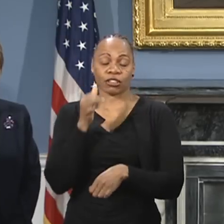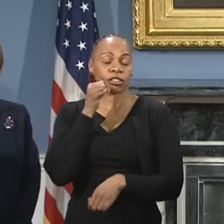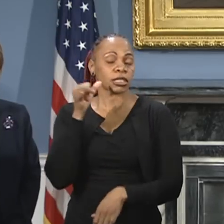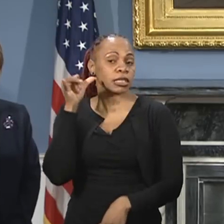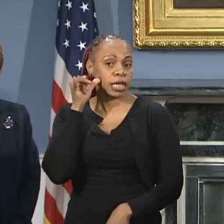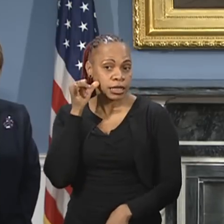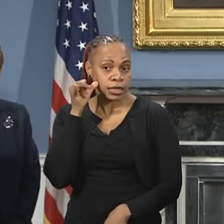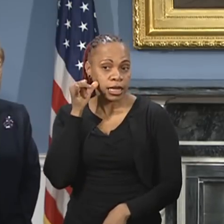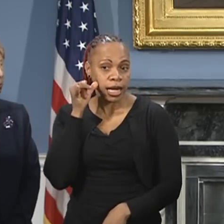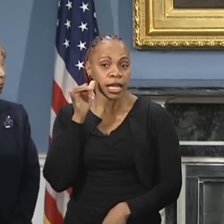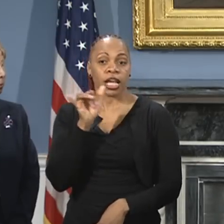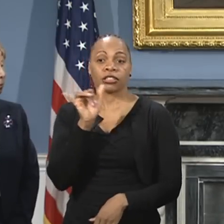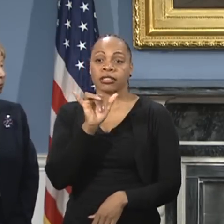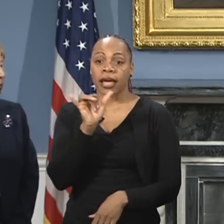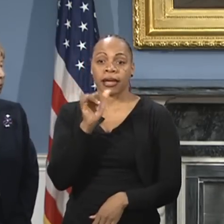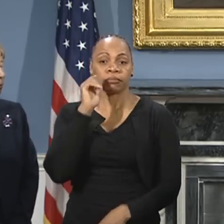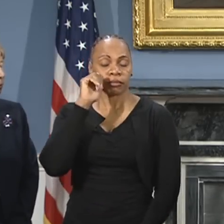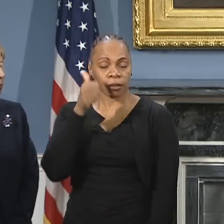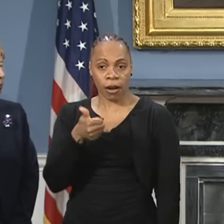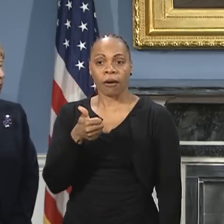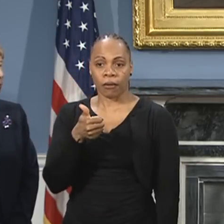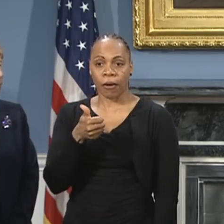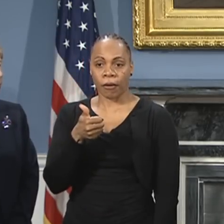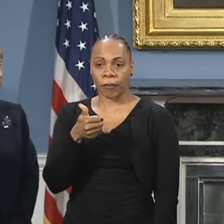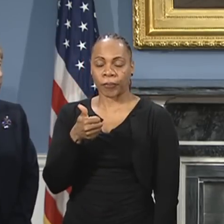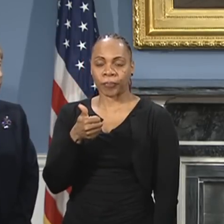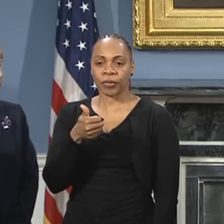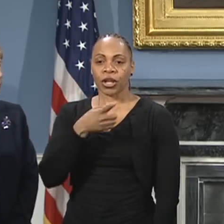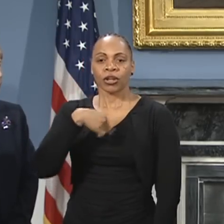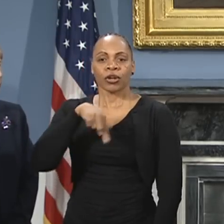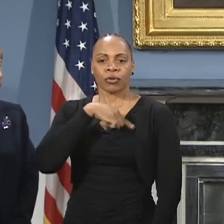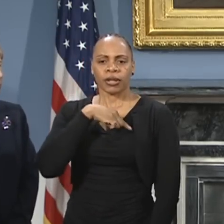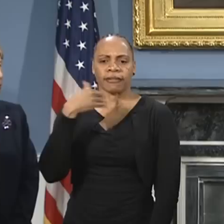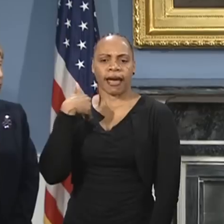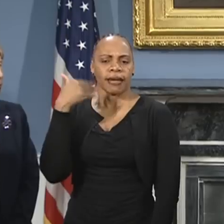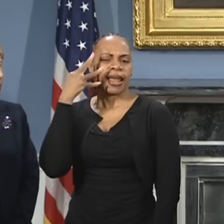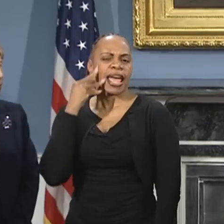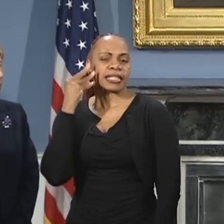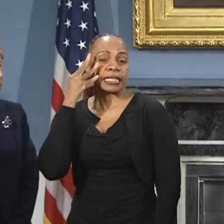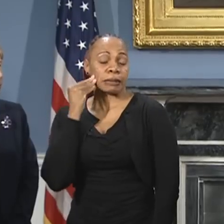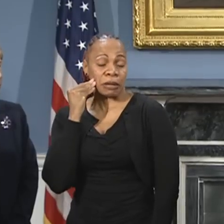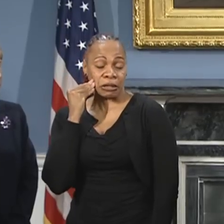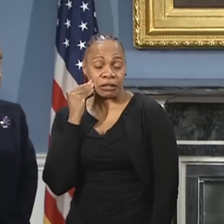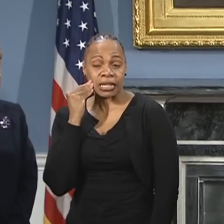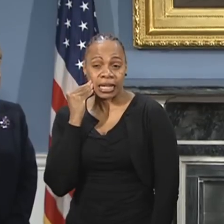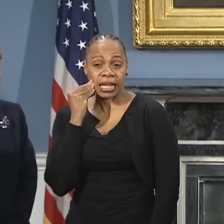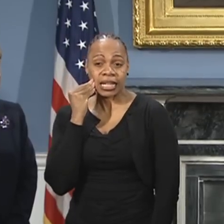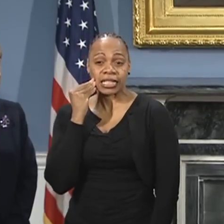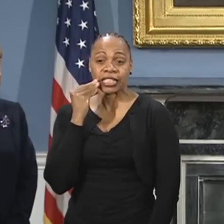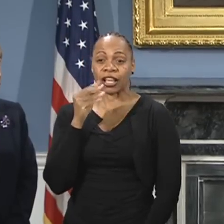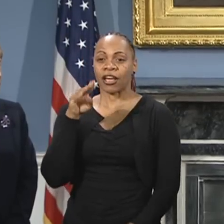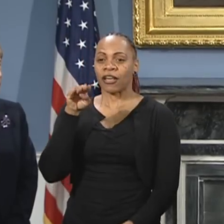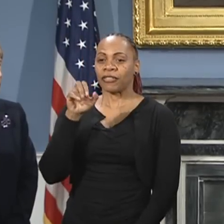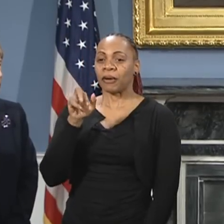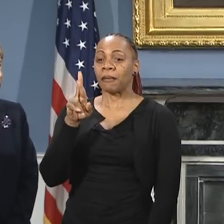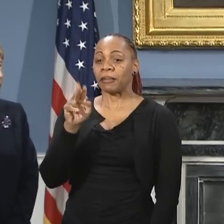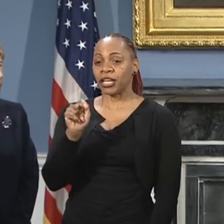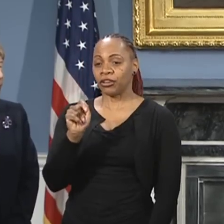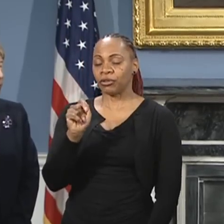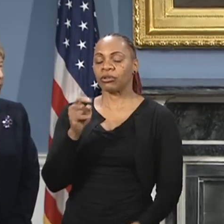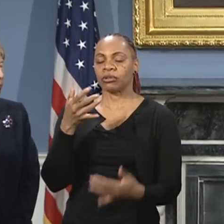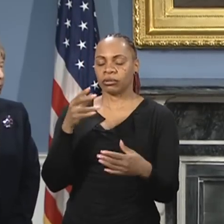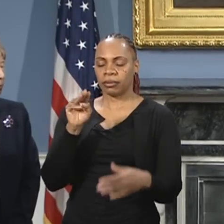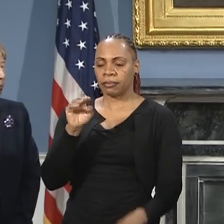side parking tomorrow as well. As we have all learned through painful experience, parking meters remain in effect throughout